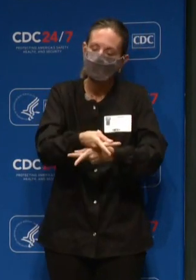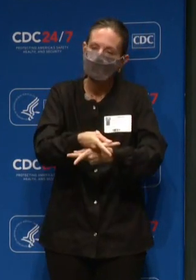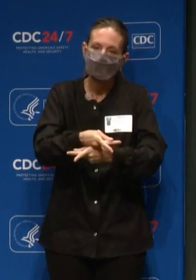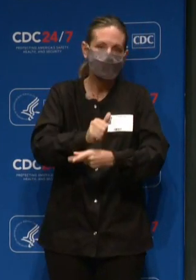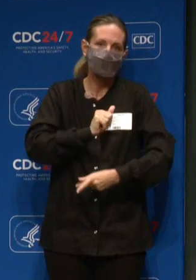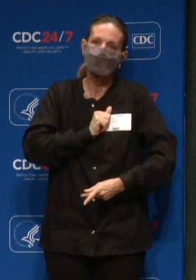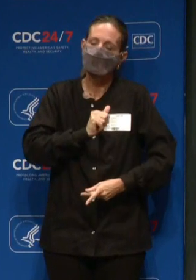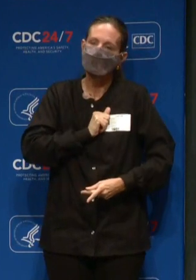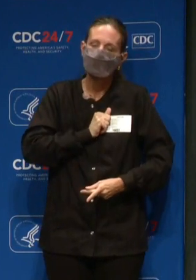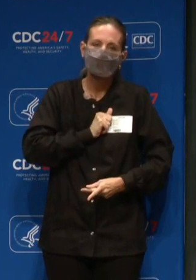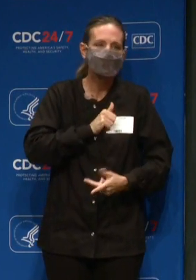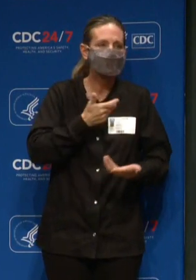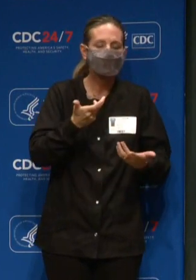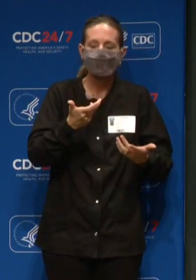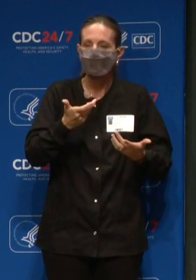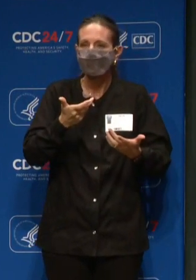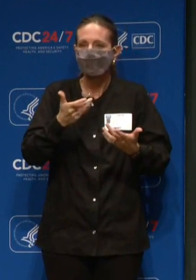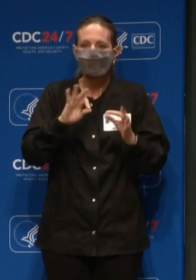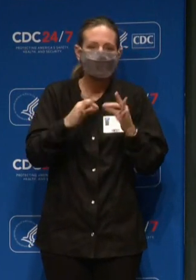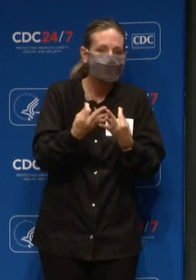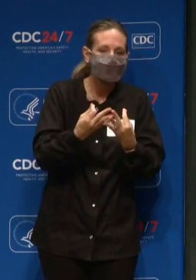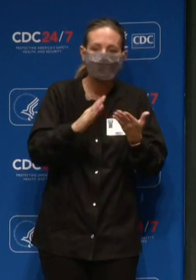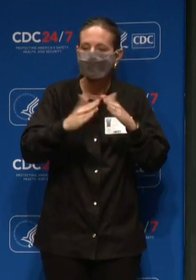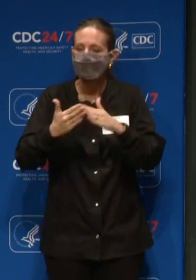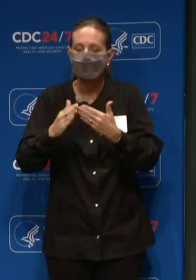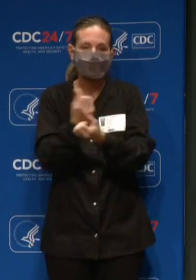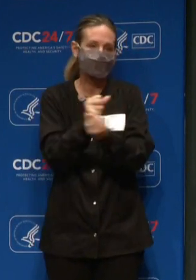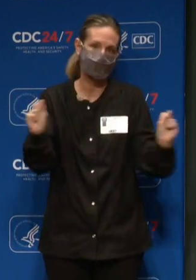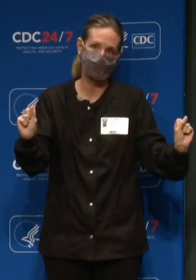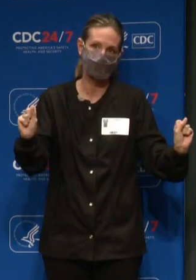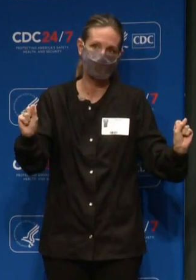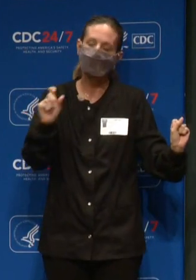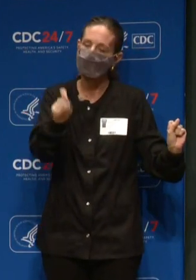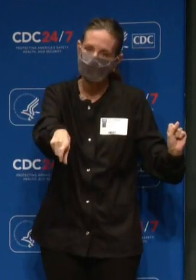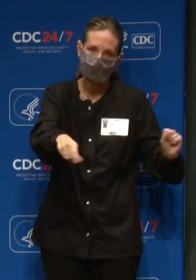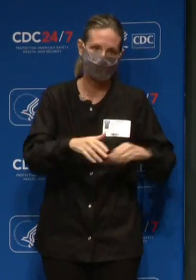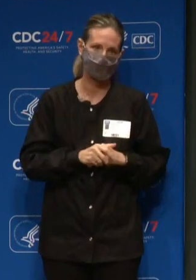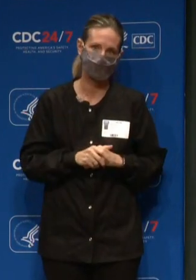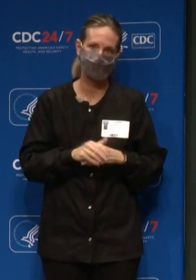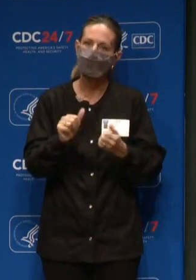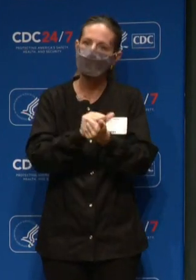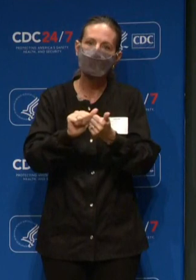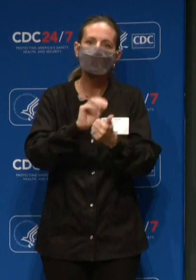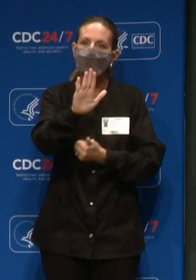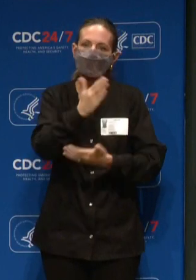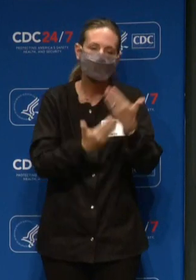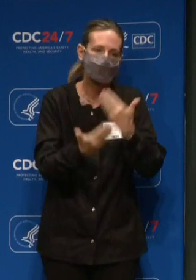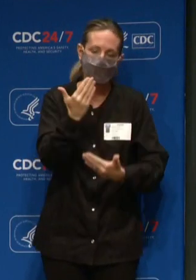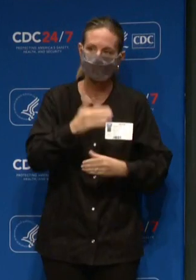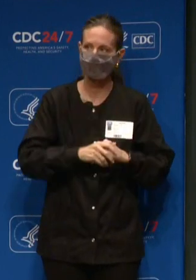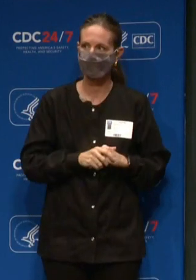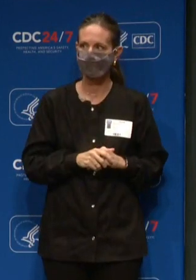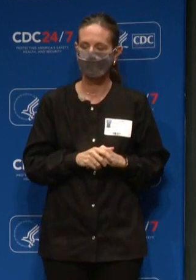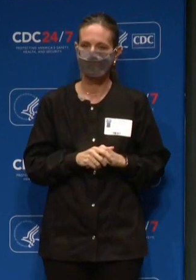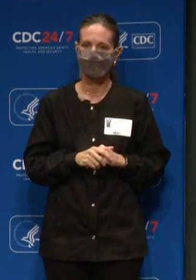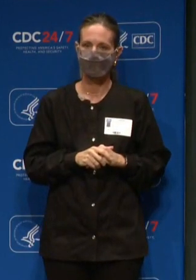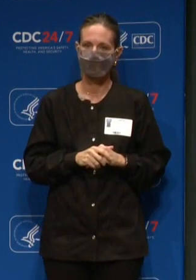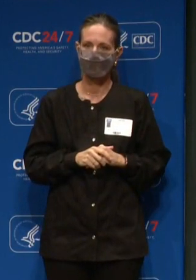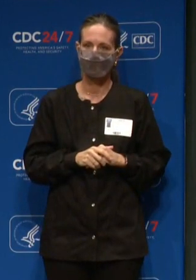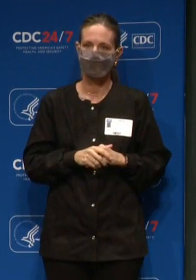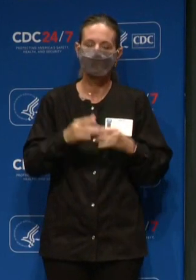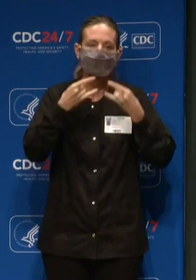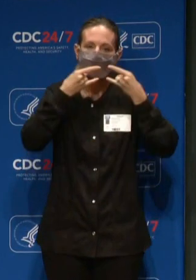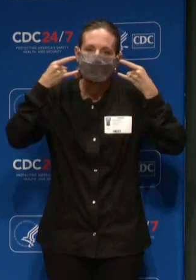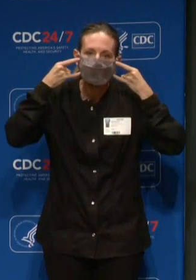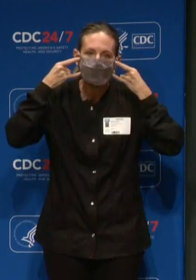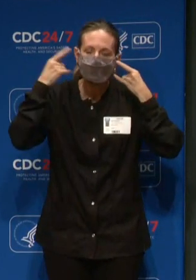our families, and our communities safe. Those are the three W's. Wash your hands. Watch your distance. Wear your